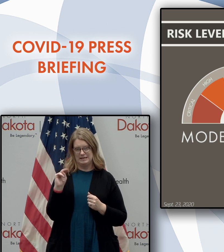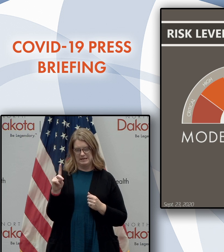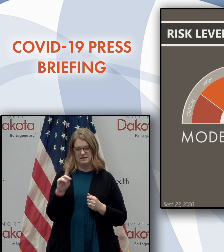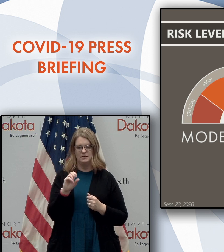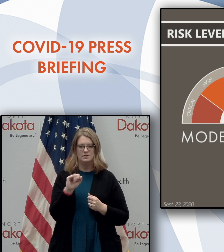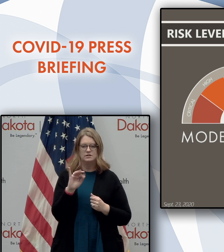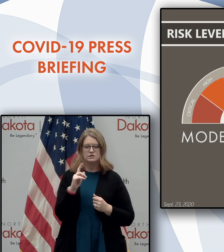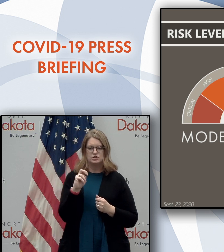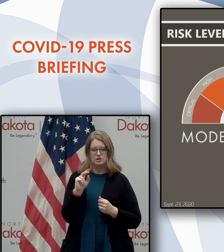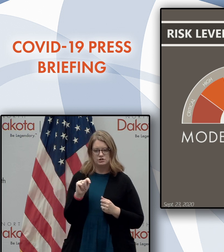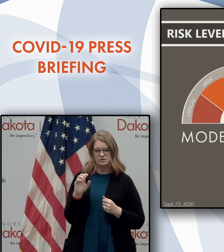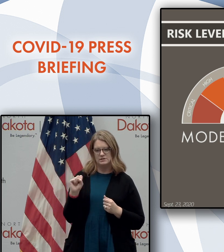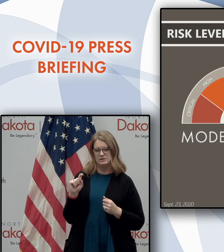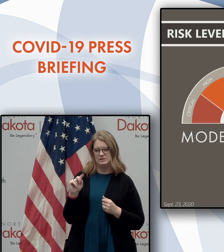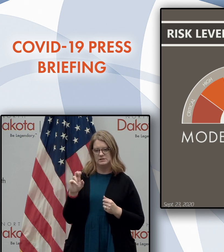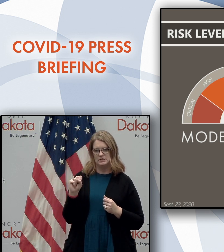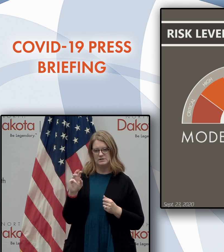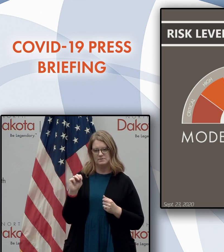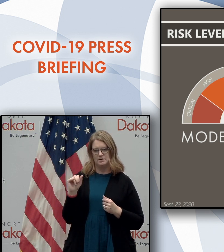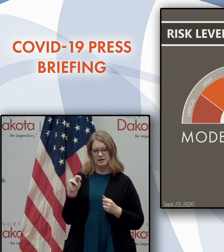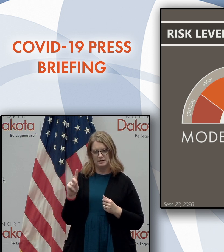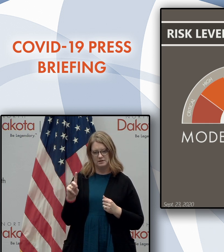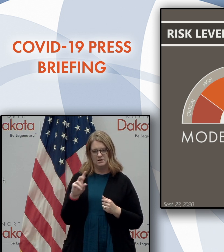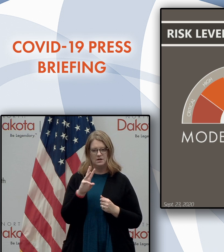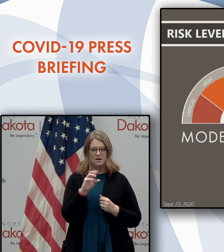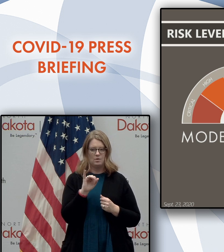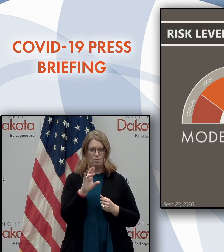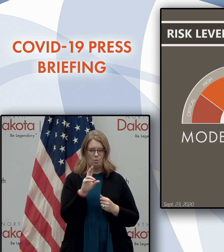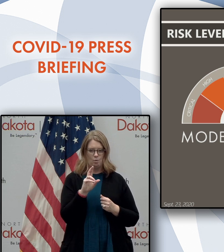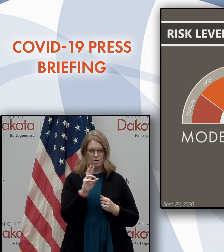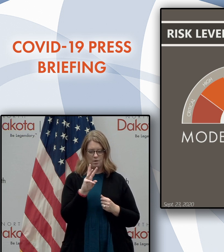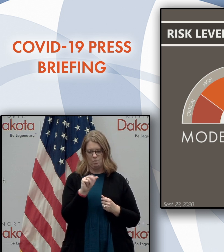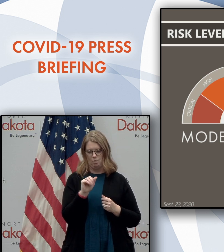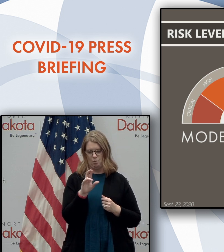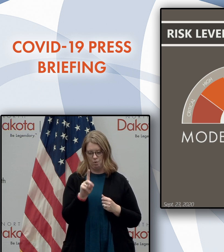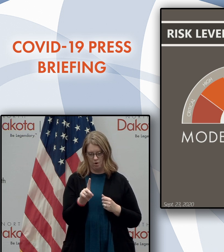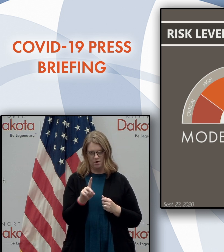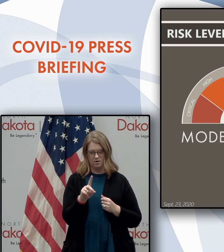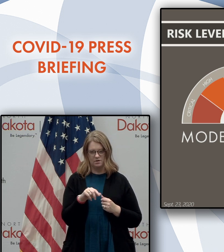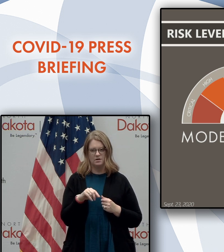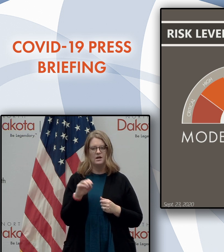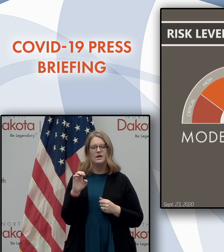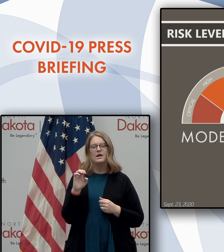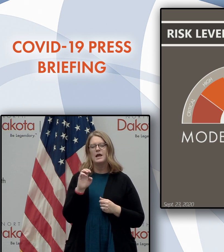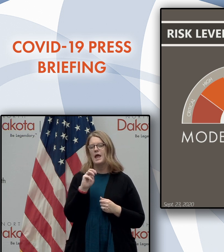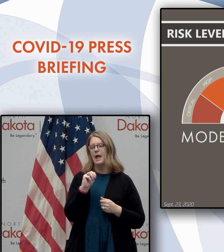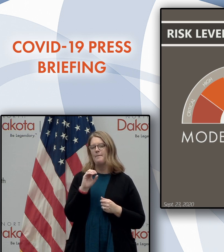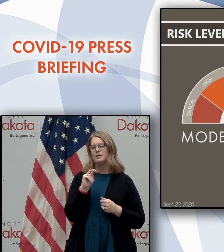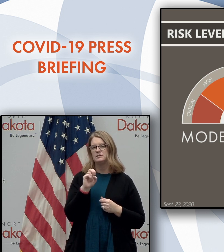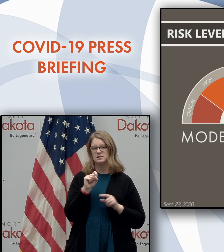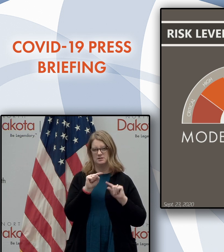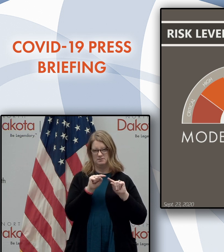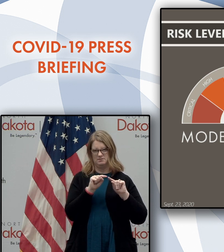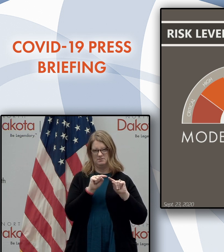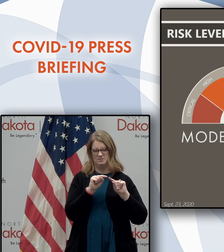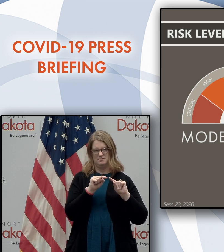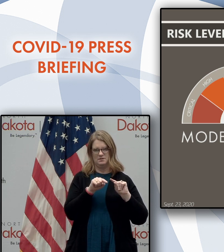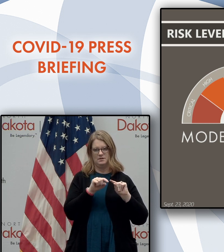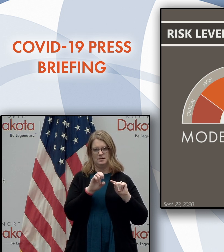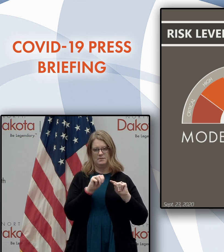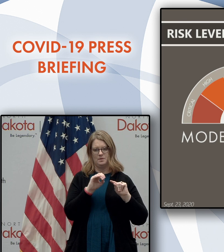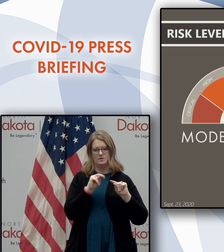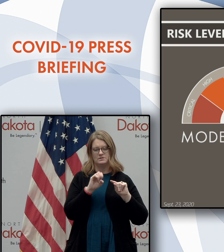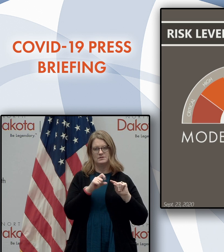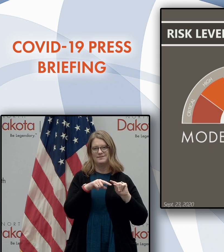Sargent, Stutzman, and Ward. And again, we've got an asterisk here at Emmons. Emmons holds the title now of